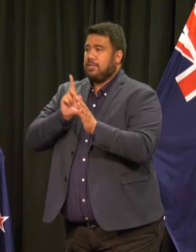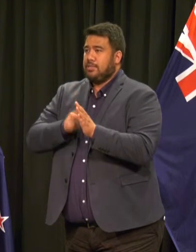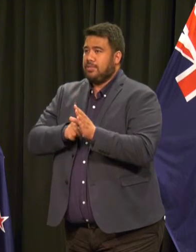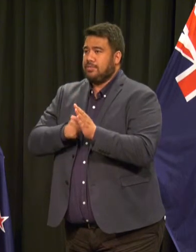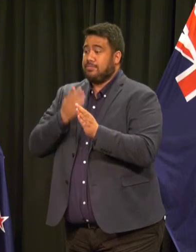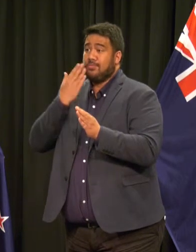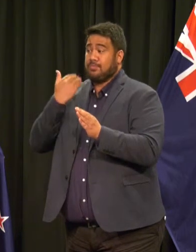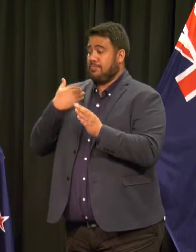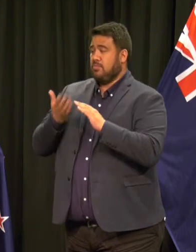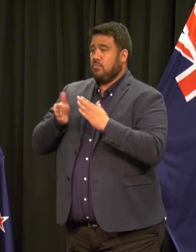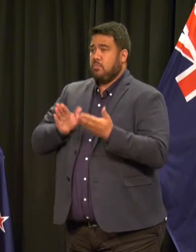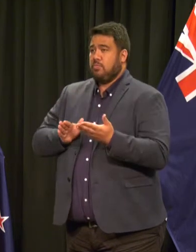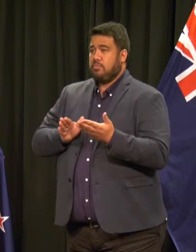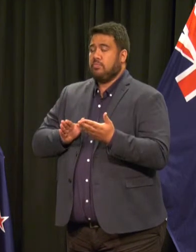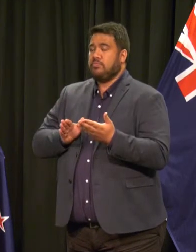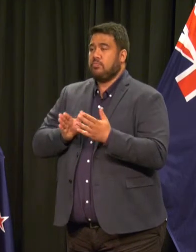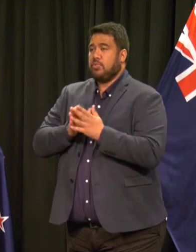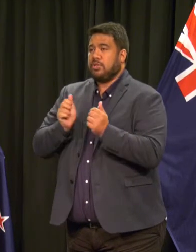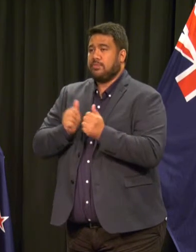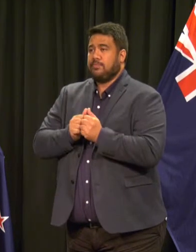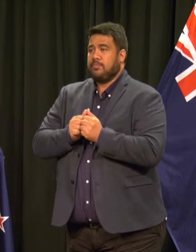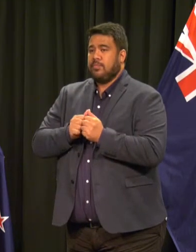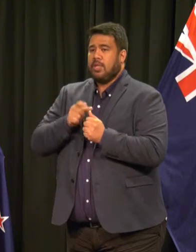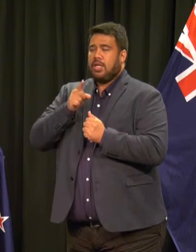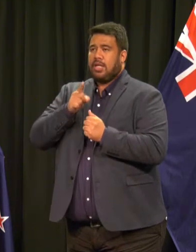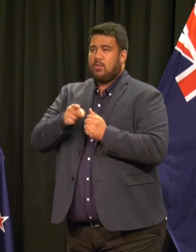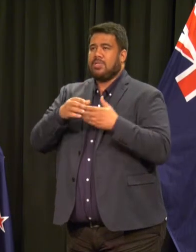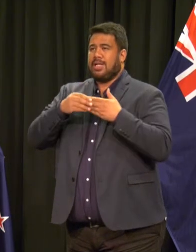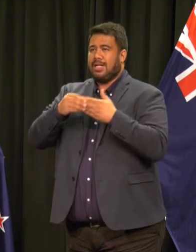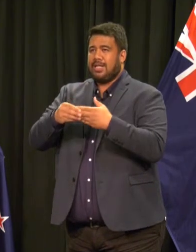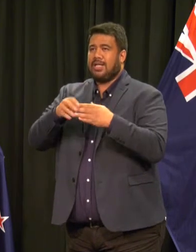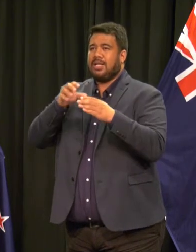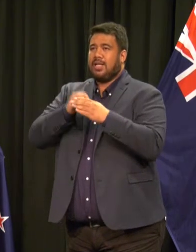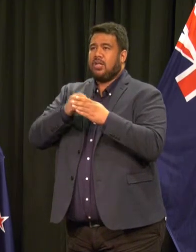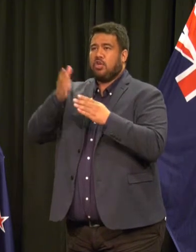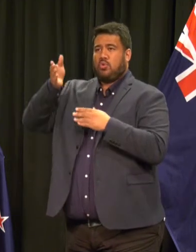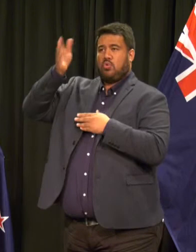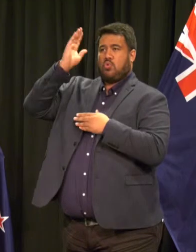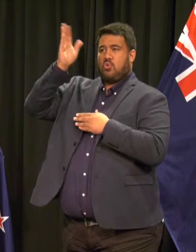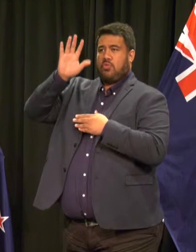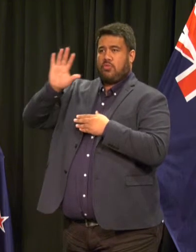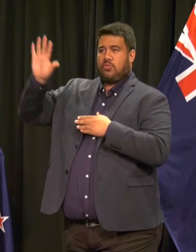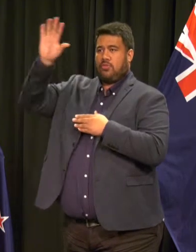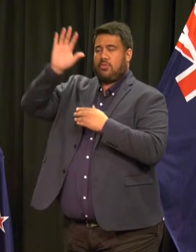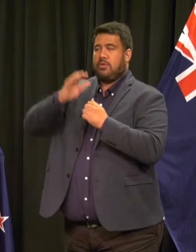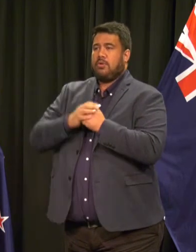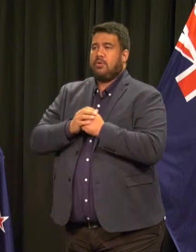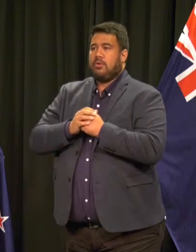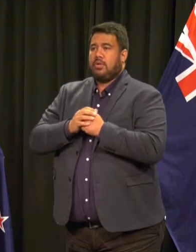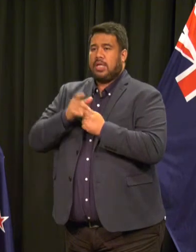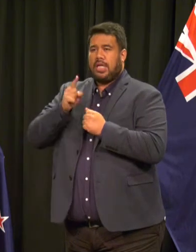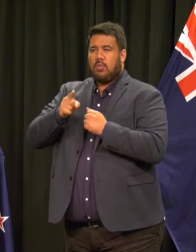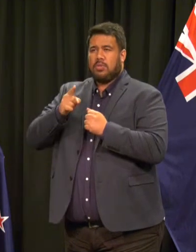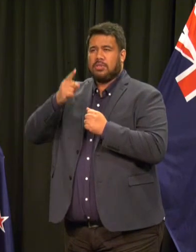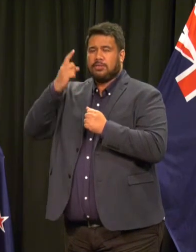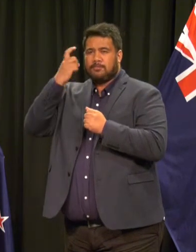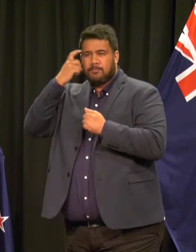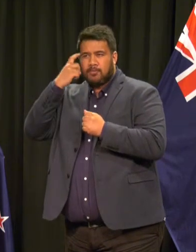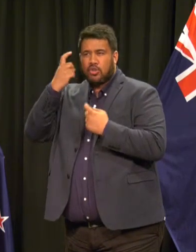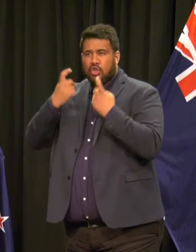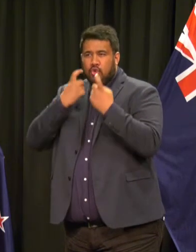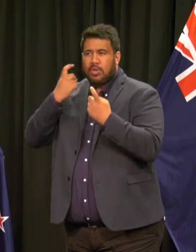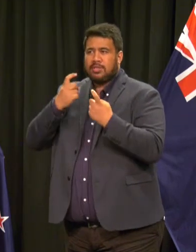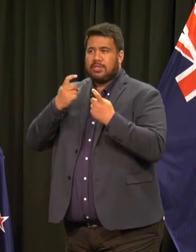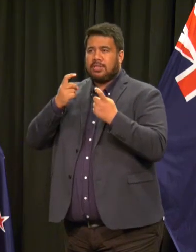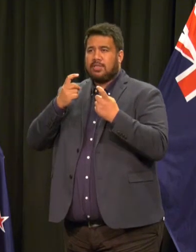esteemed kaumata of Tai Tokerau, a master carver and waka builder, a navigator with a curious mind,